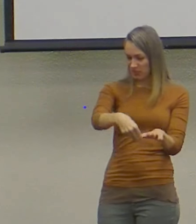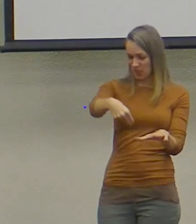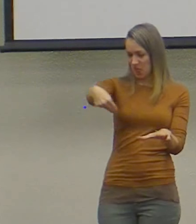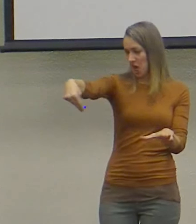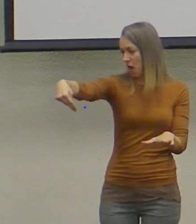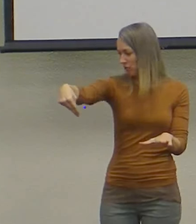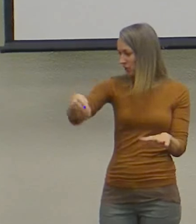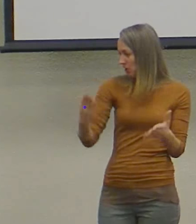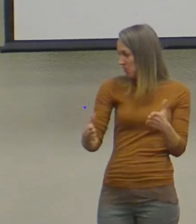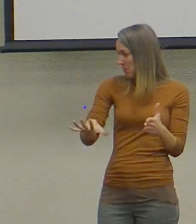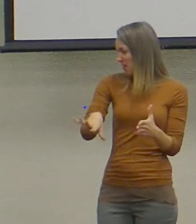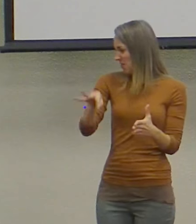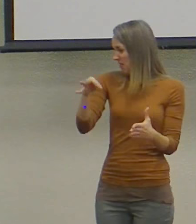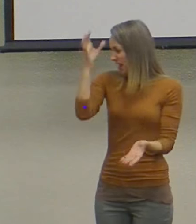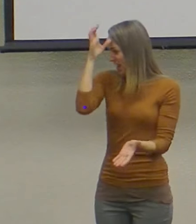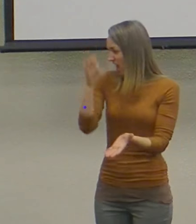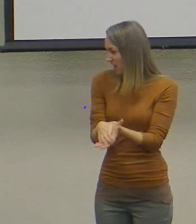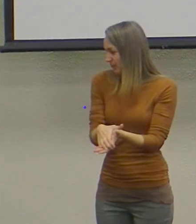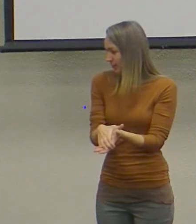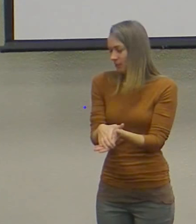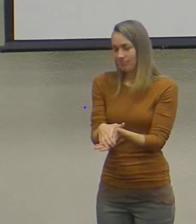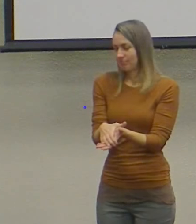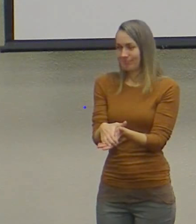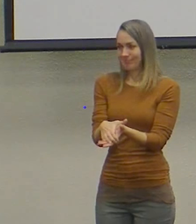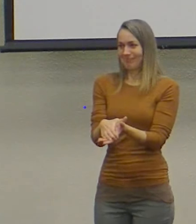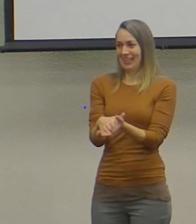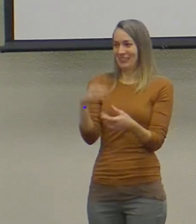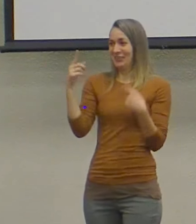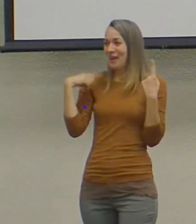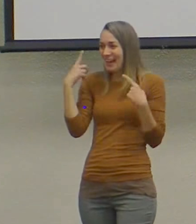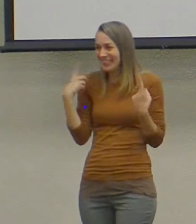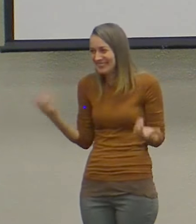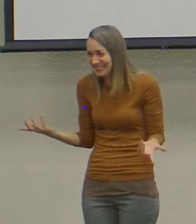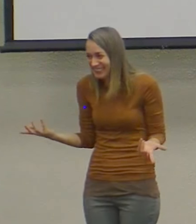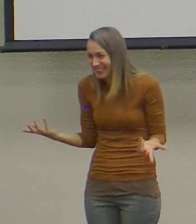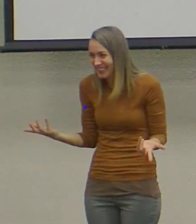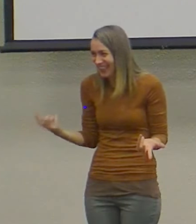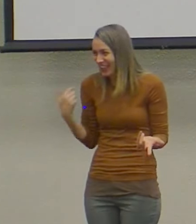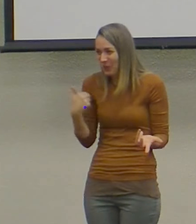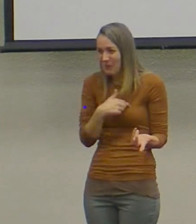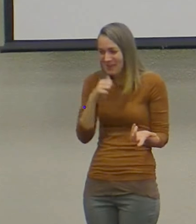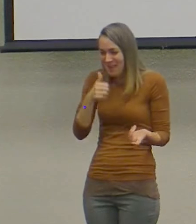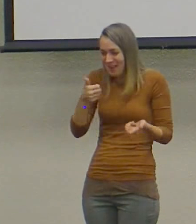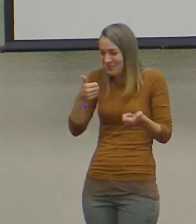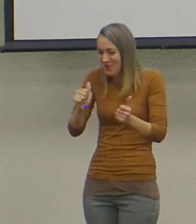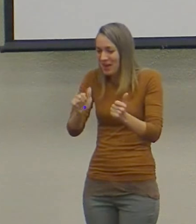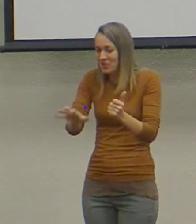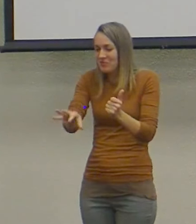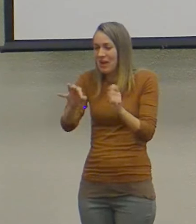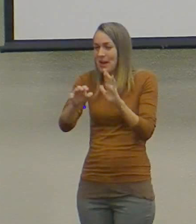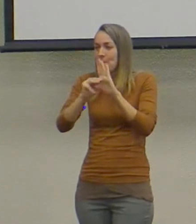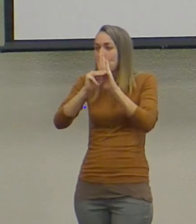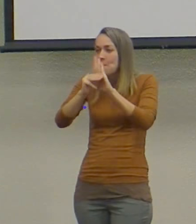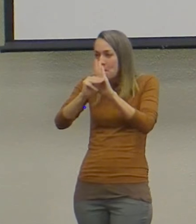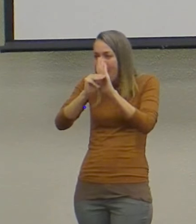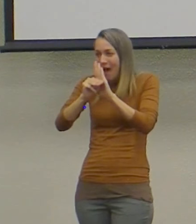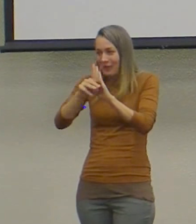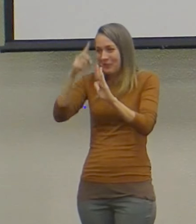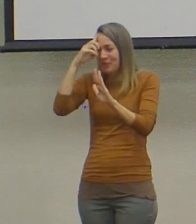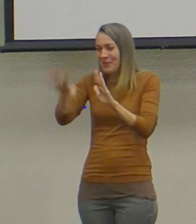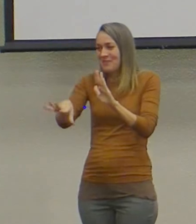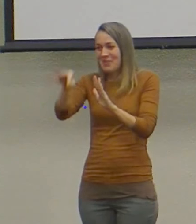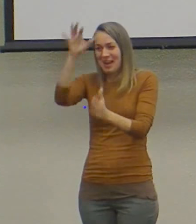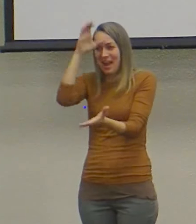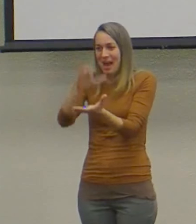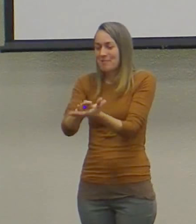husband." You see how absurd that would be? And so we're not trying to find a model for finding a husband here. We're